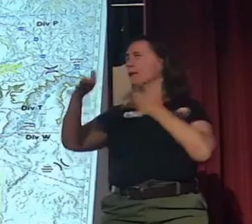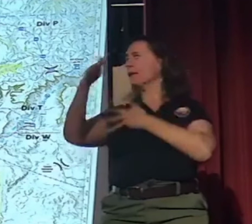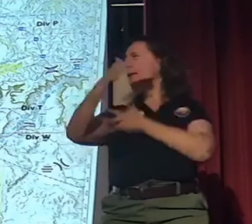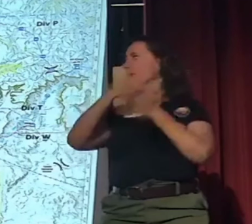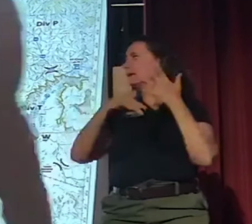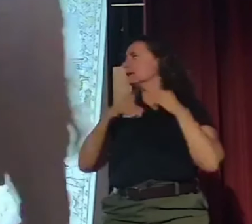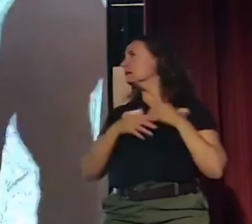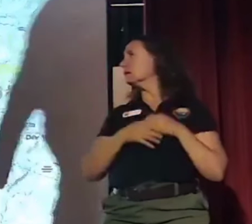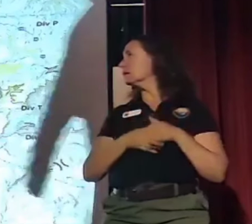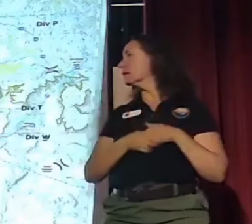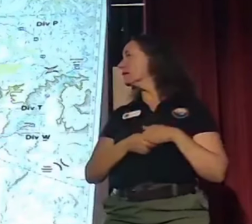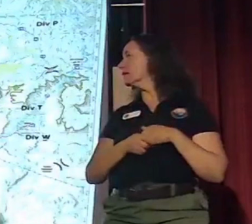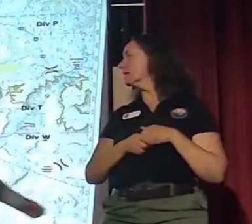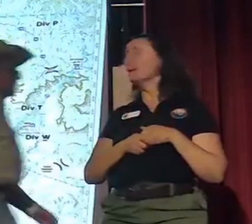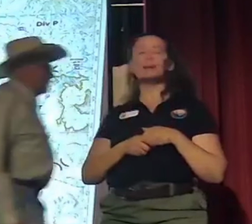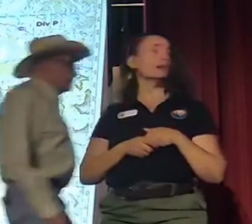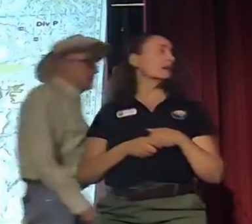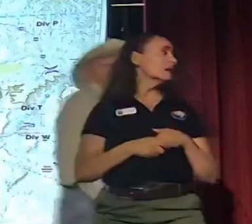and